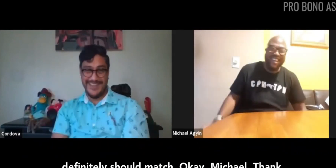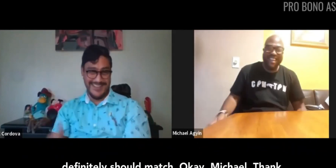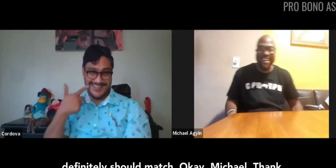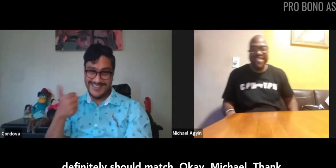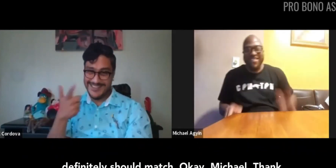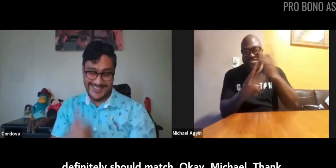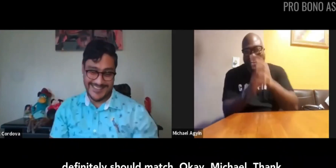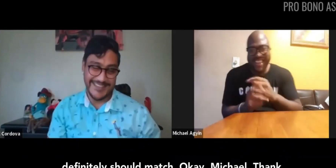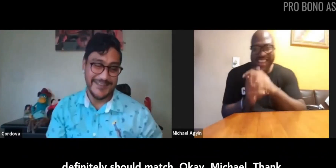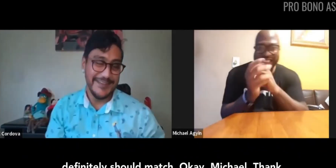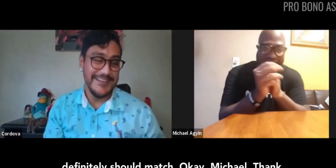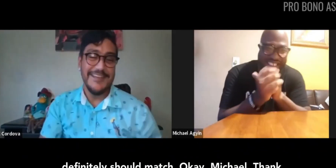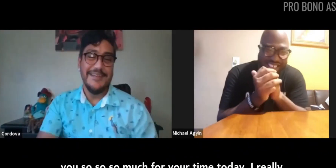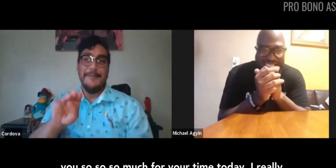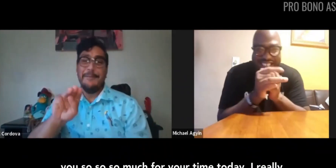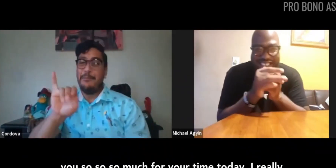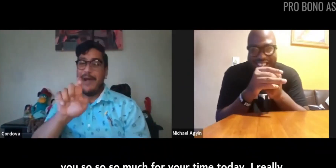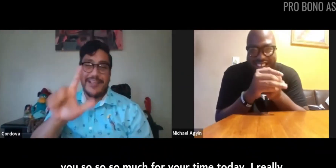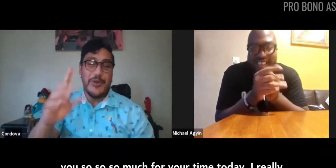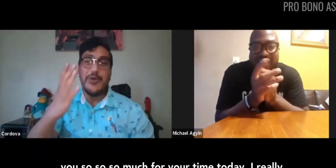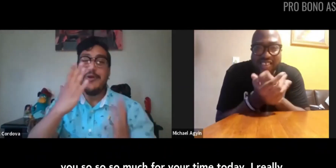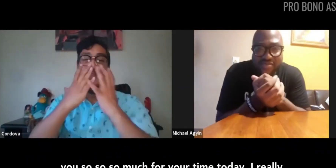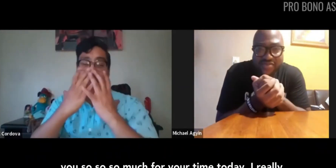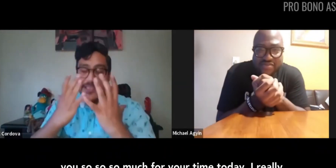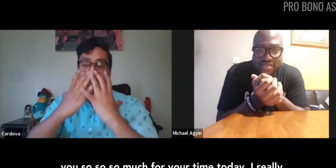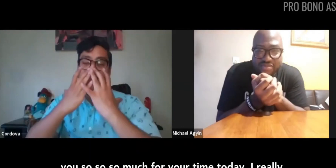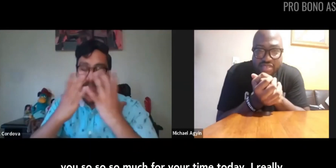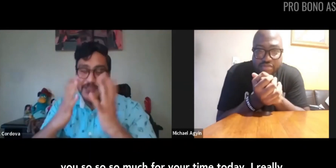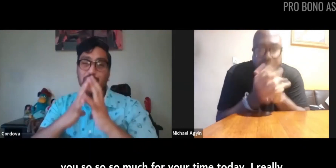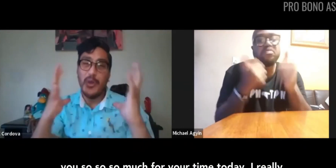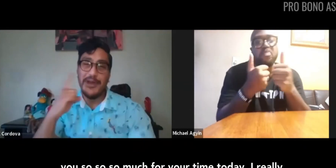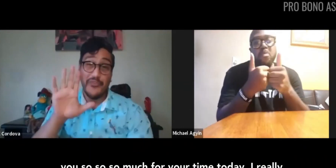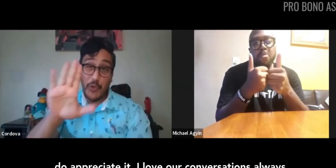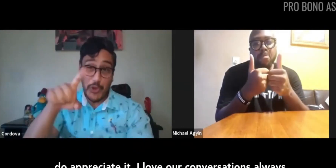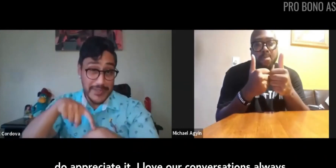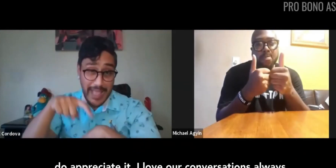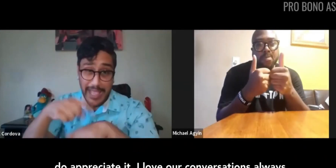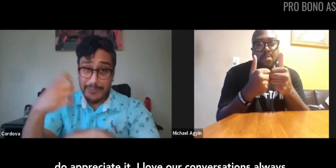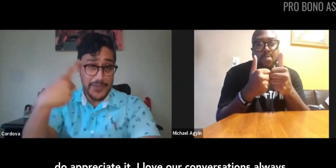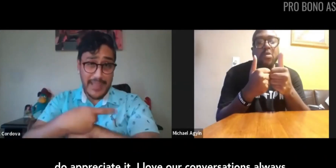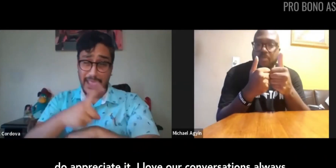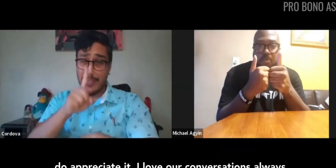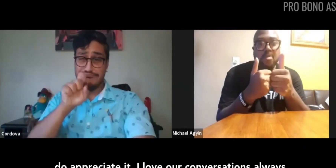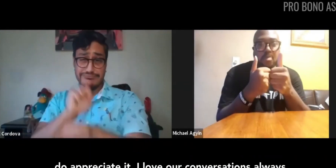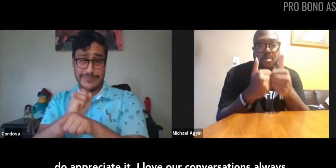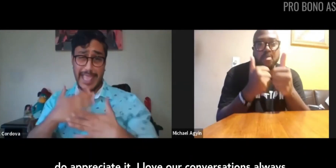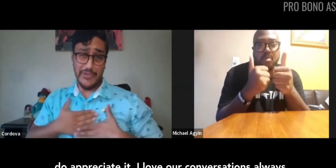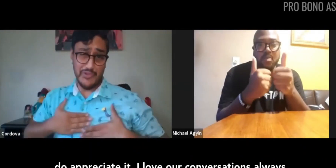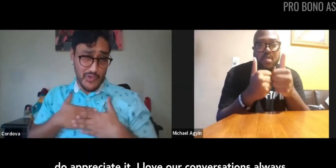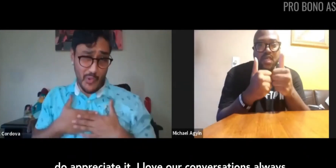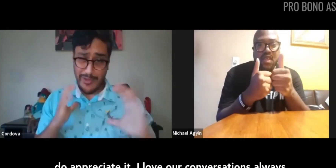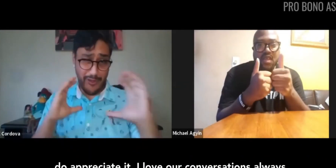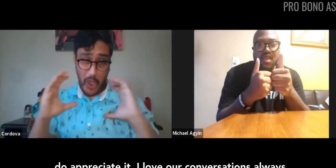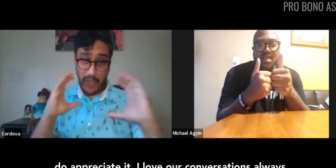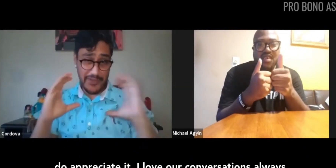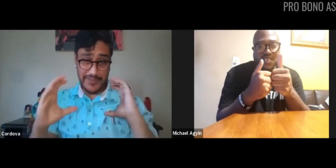match. Okay, Michael, thank you so, so, so much for your time today. I really do appreciate it. I love our